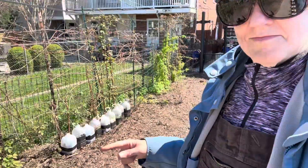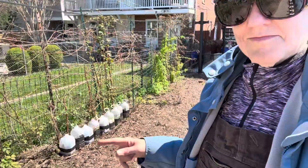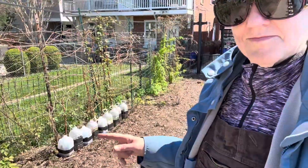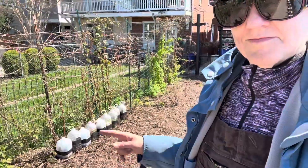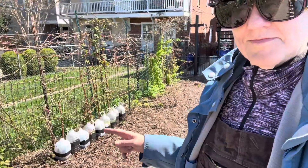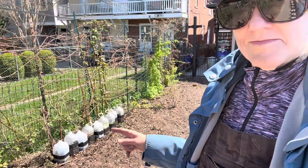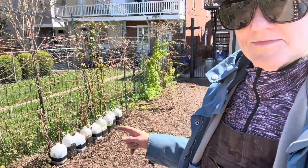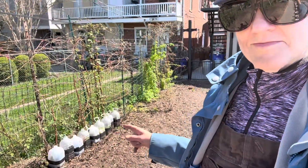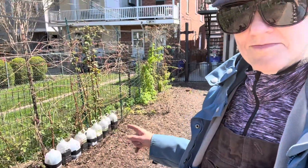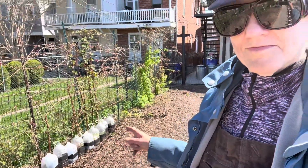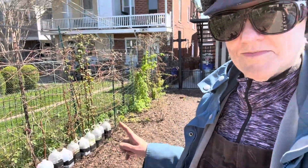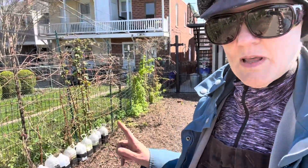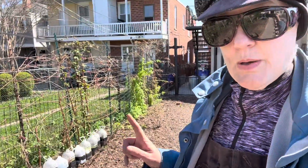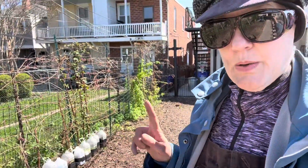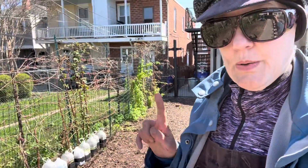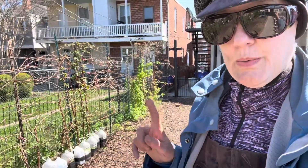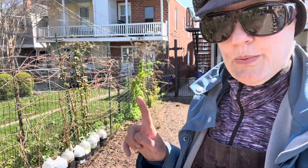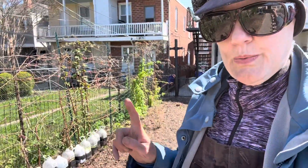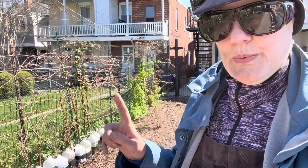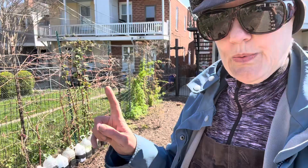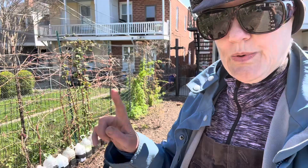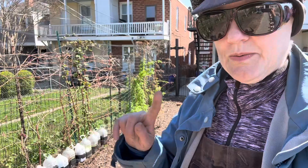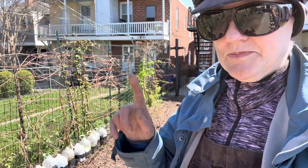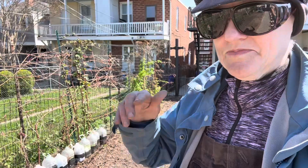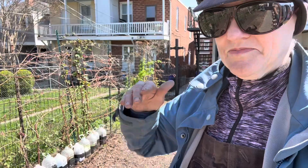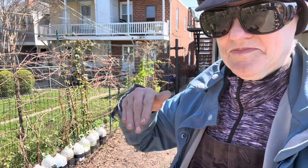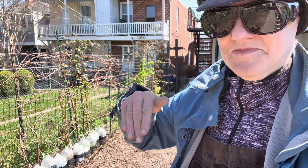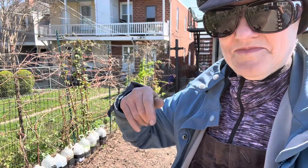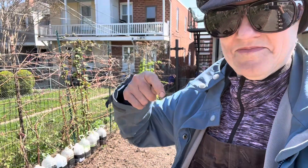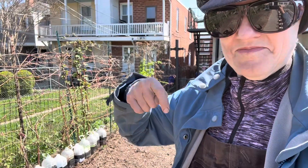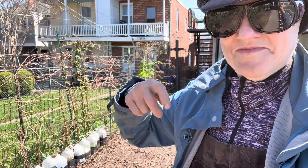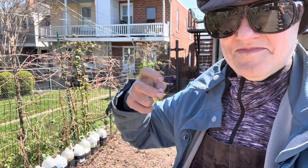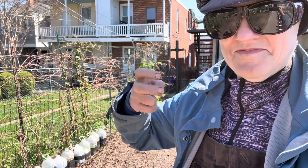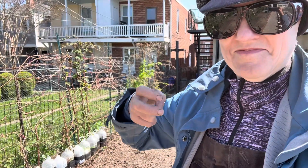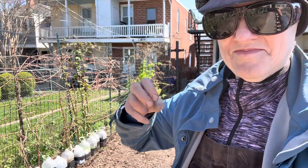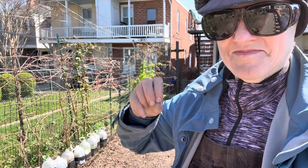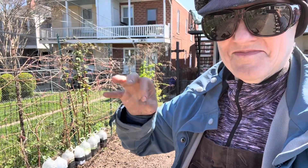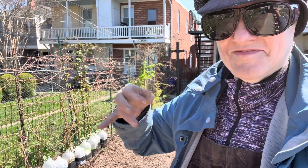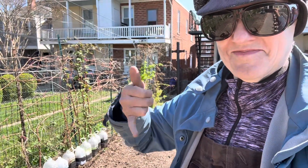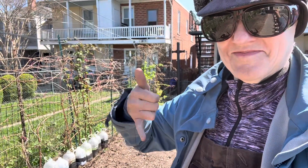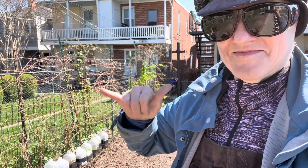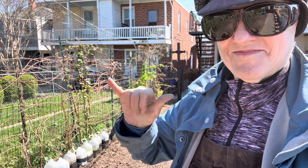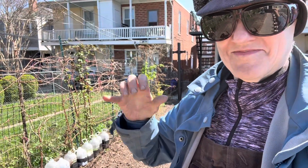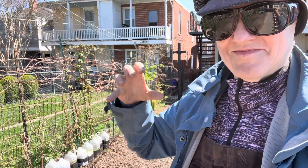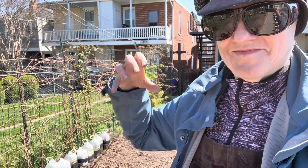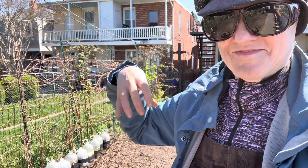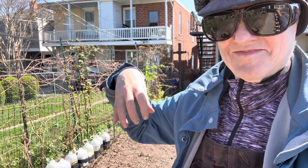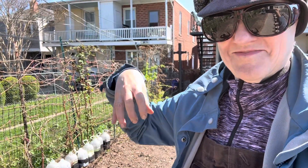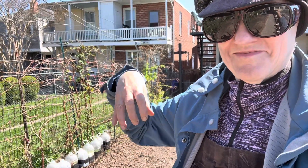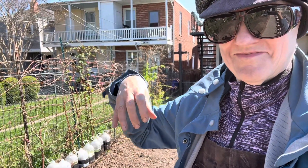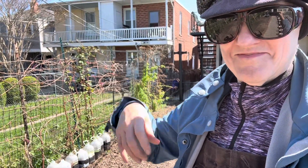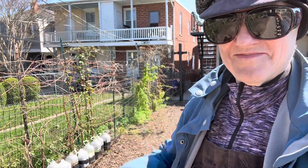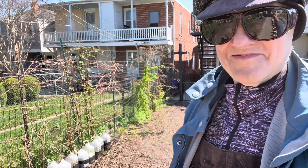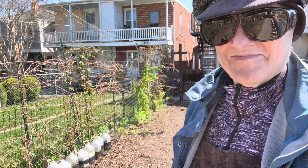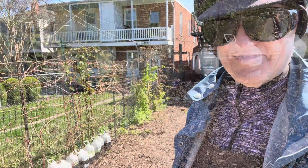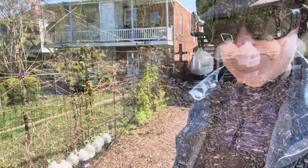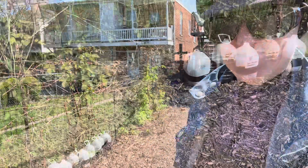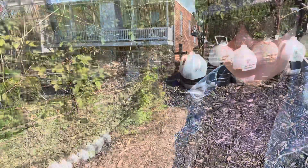And all of these have germinated, but it's not yet time to open them up to harden them off. So they're still